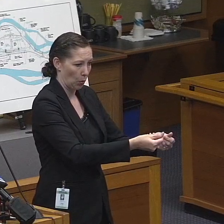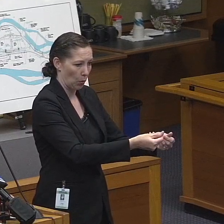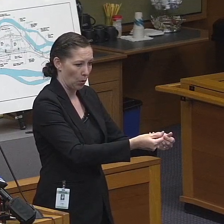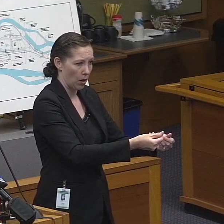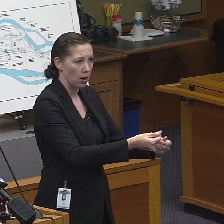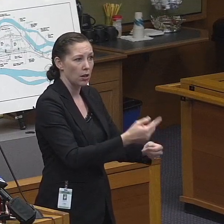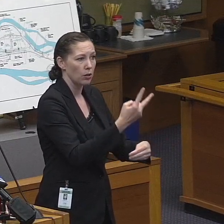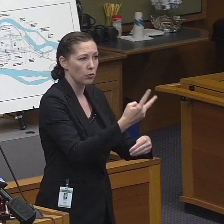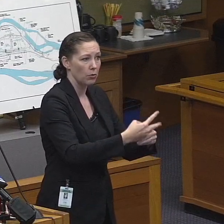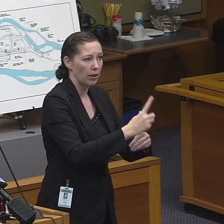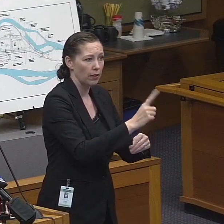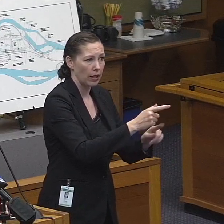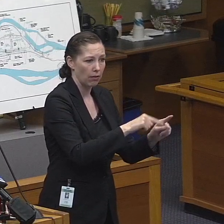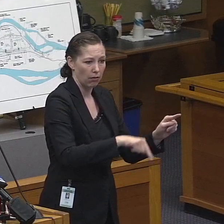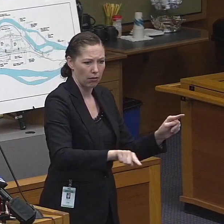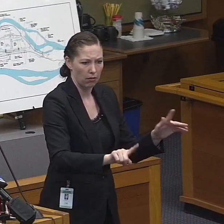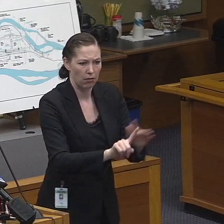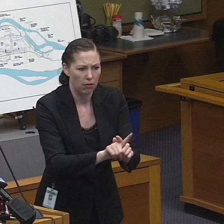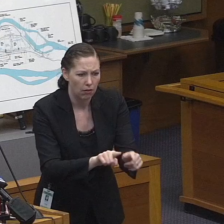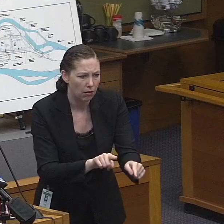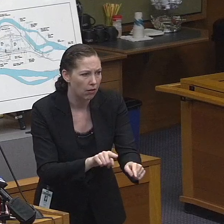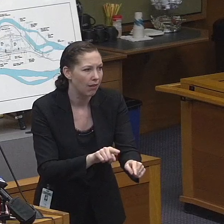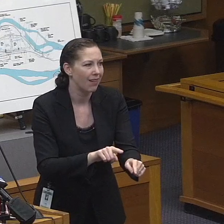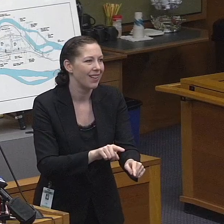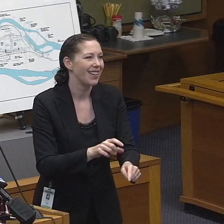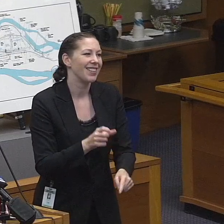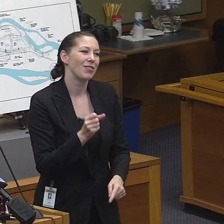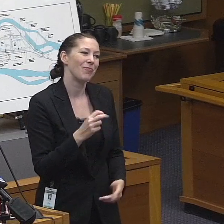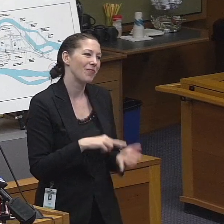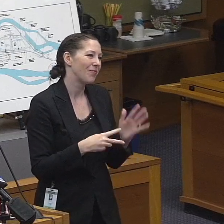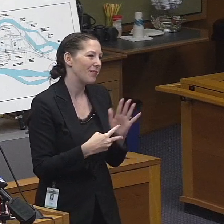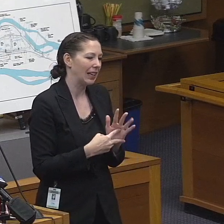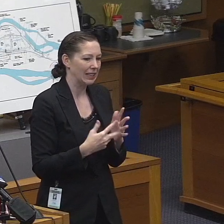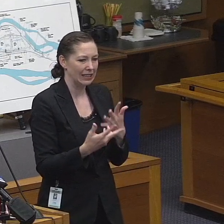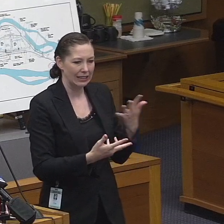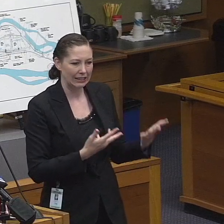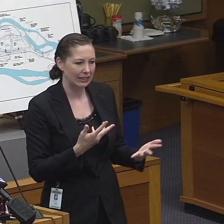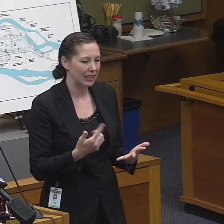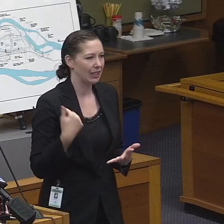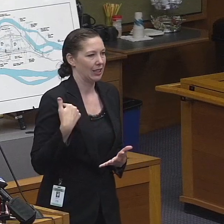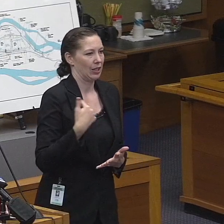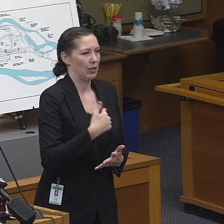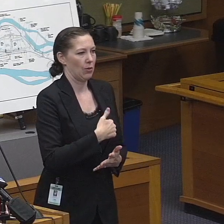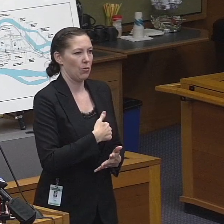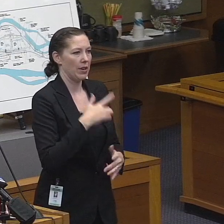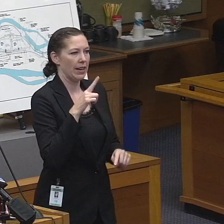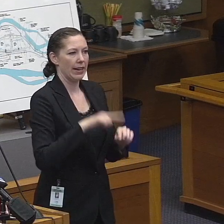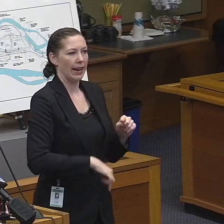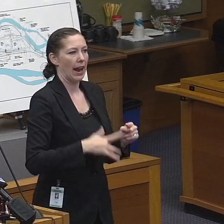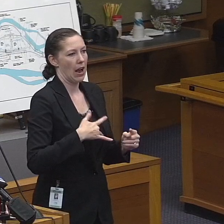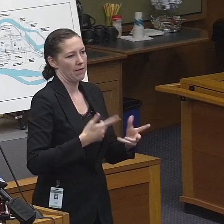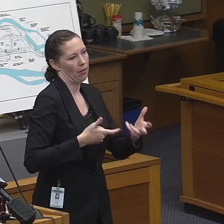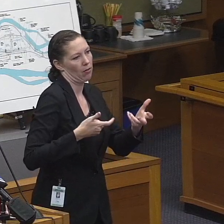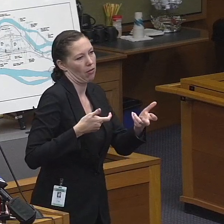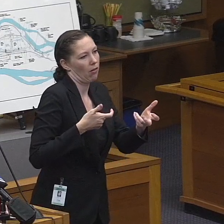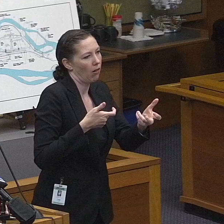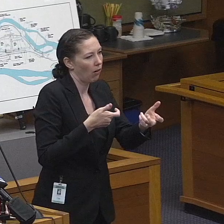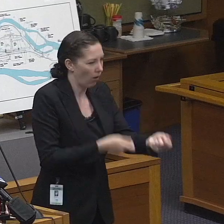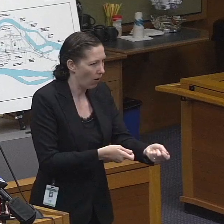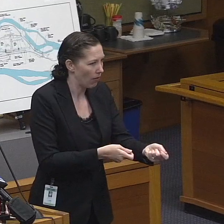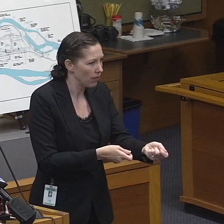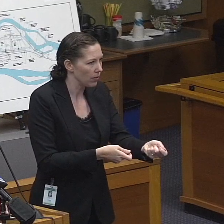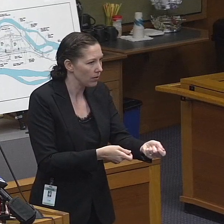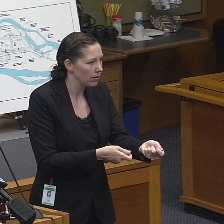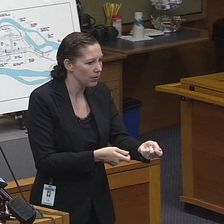completely surprising to us. So we weren't able to share with the public any real confidence in our